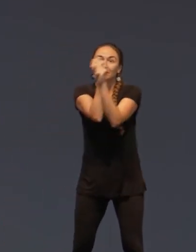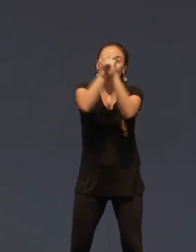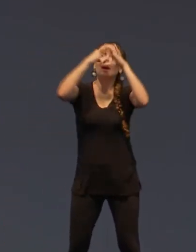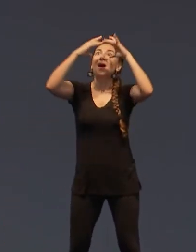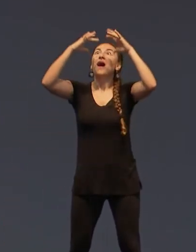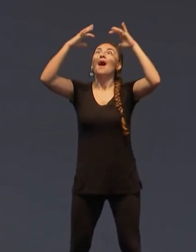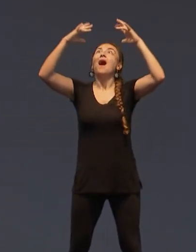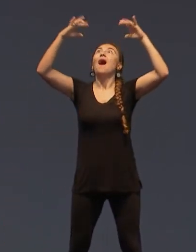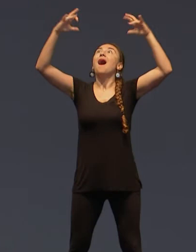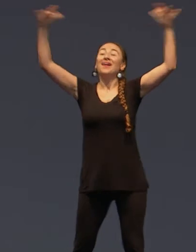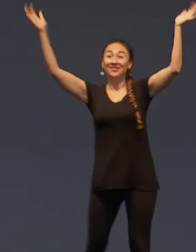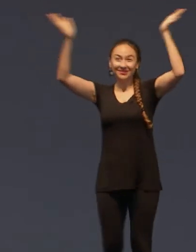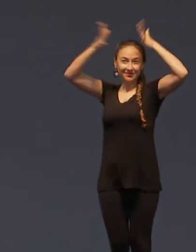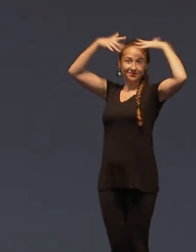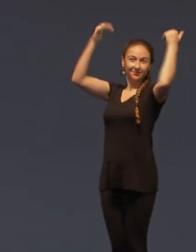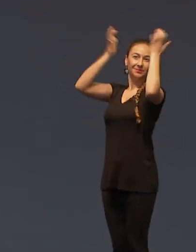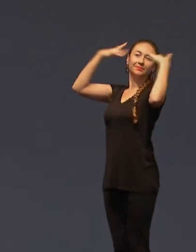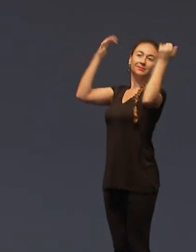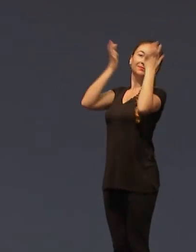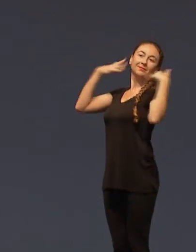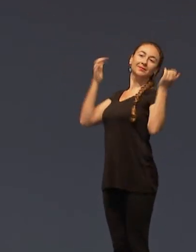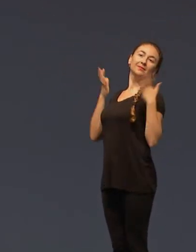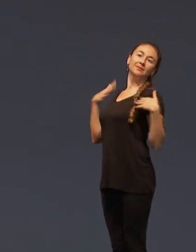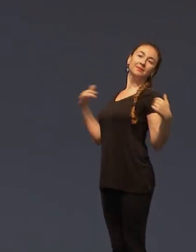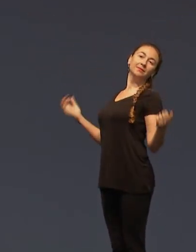You guys are gonna give me a Barbie?